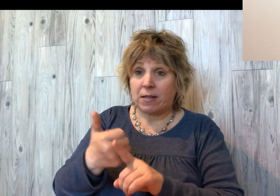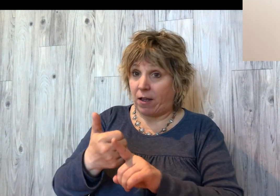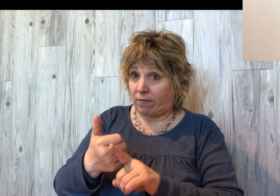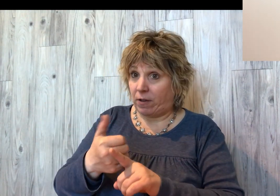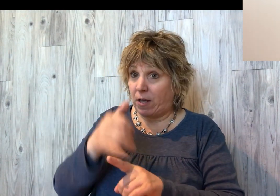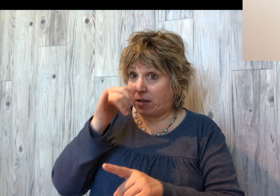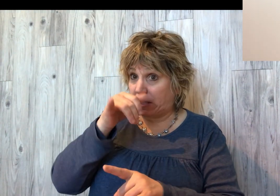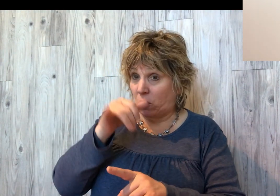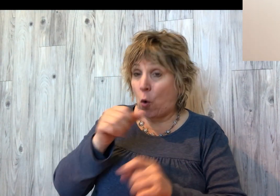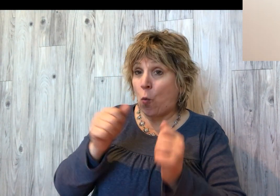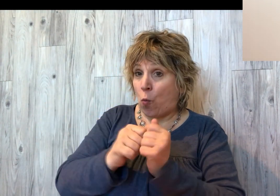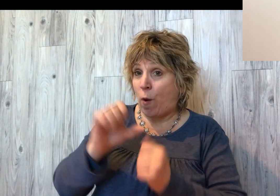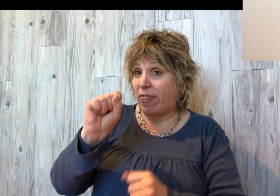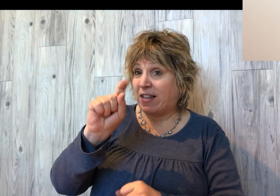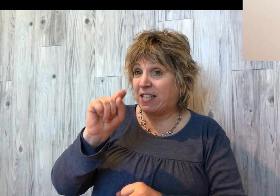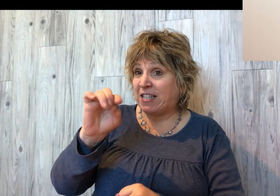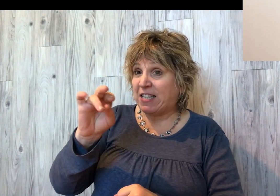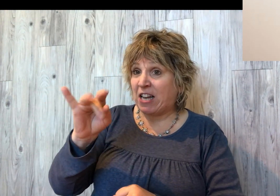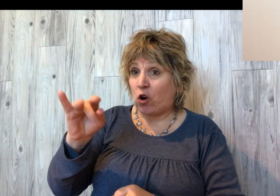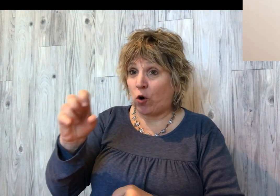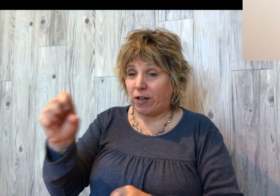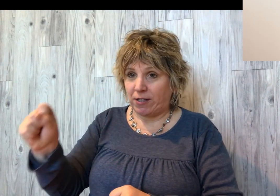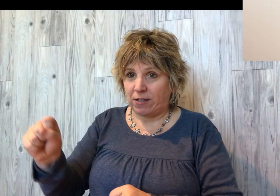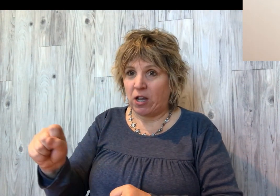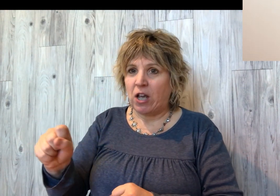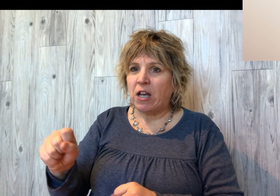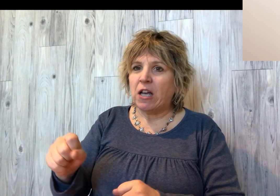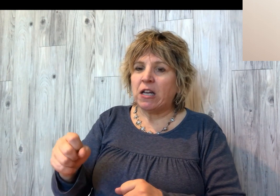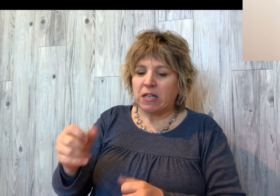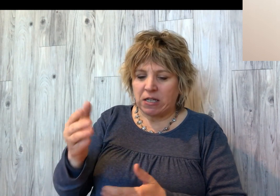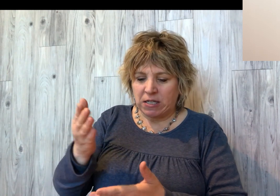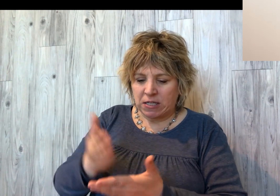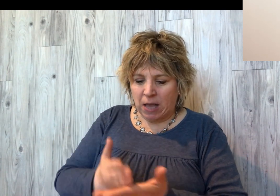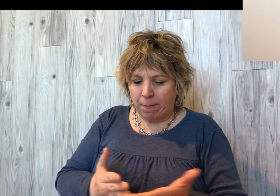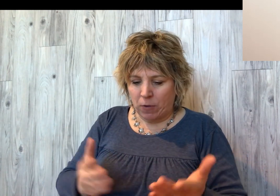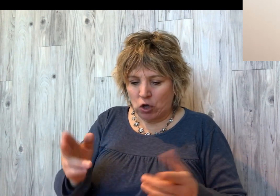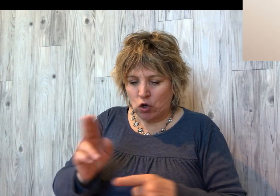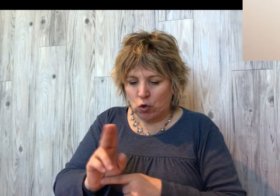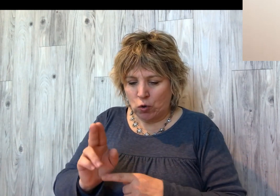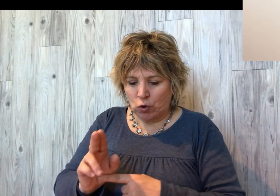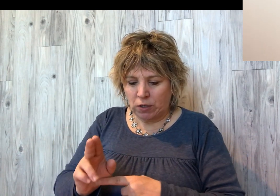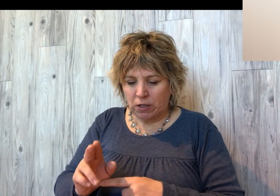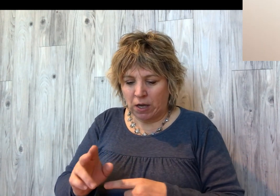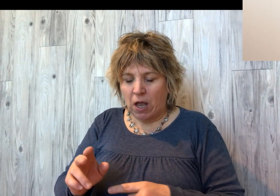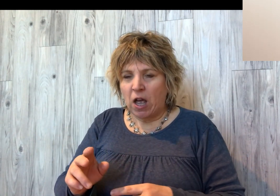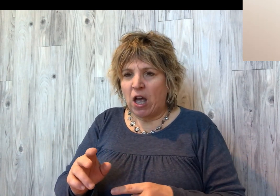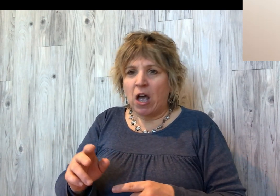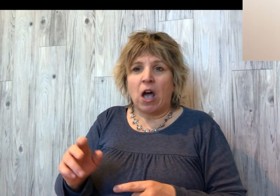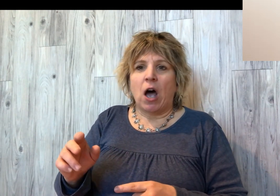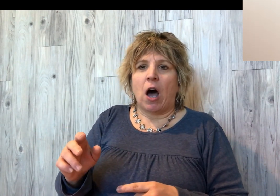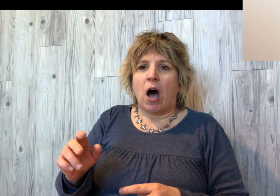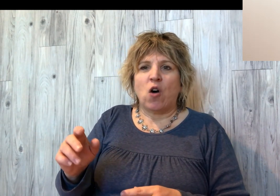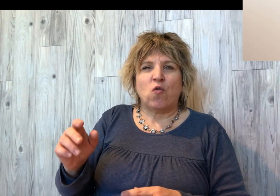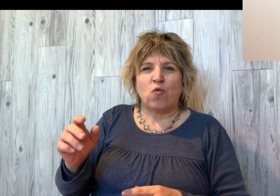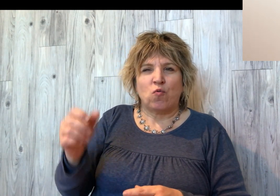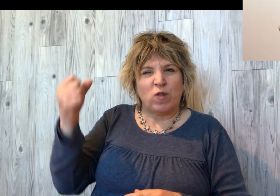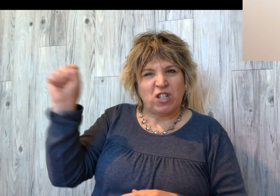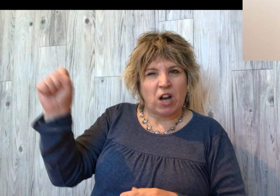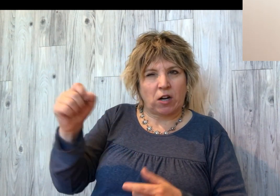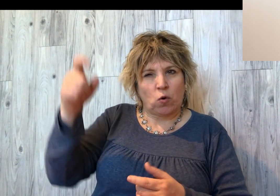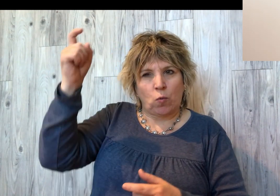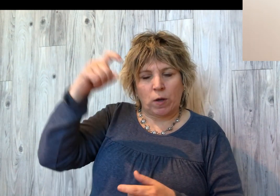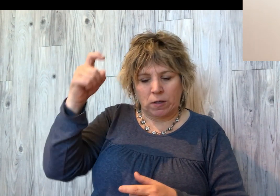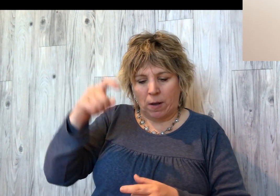is the fool on steroids. Some translations use the word scoffer. Not only does the mocker reject wisdom,